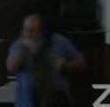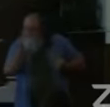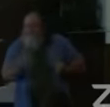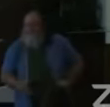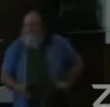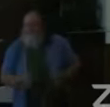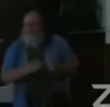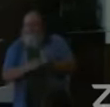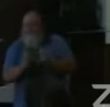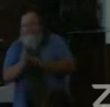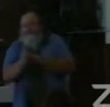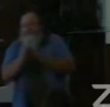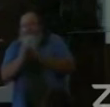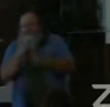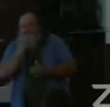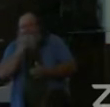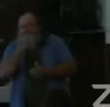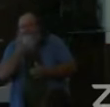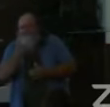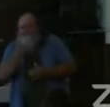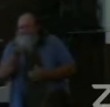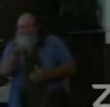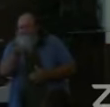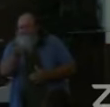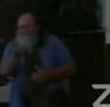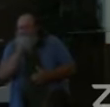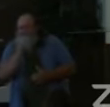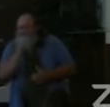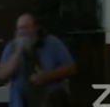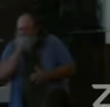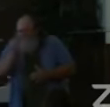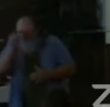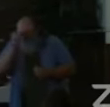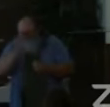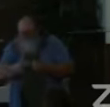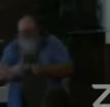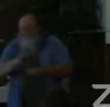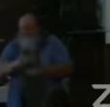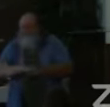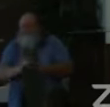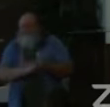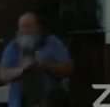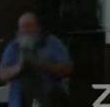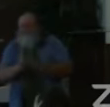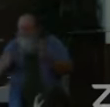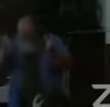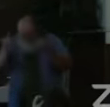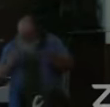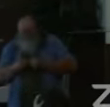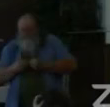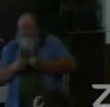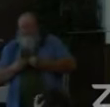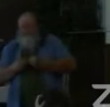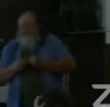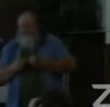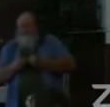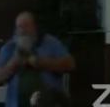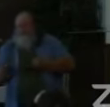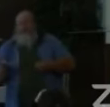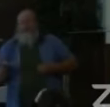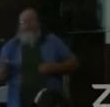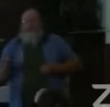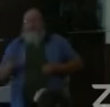The Bible says that to those who believed on Jesus and who received him, he gave the right to become children of